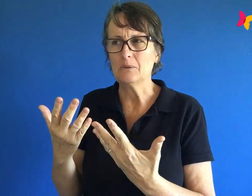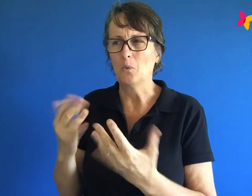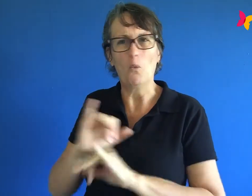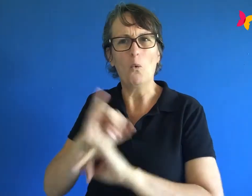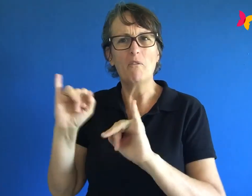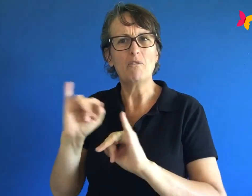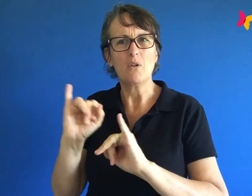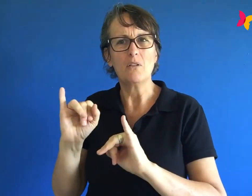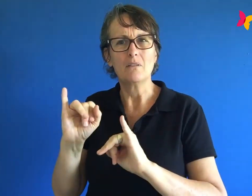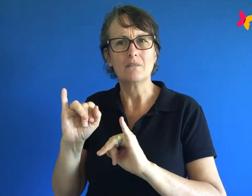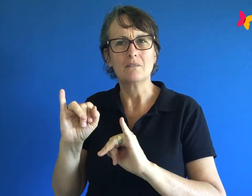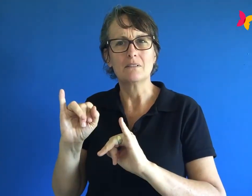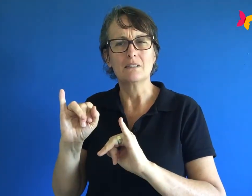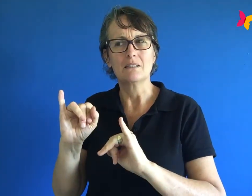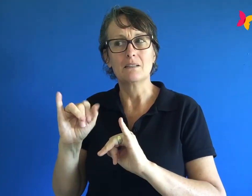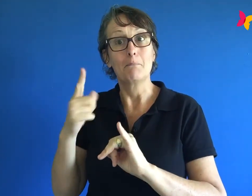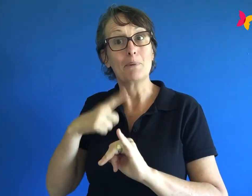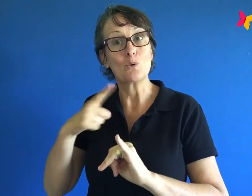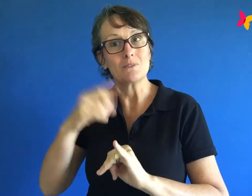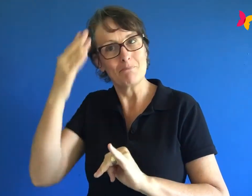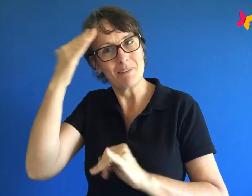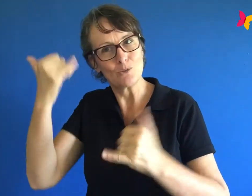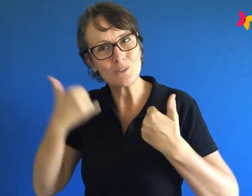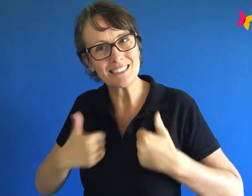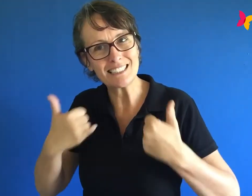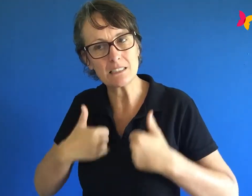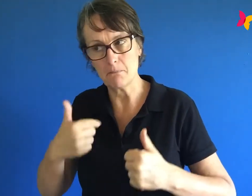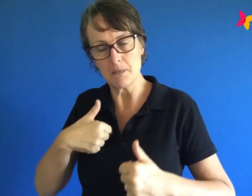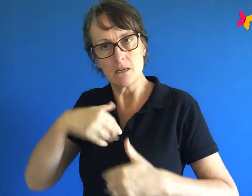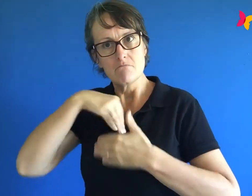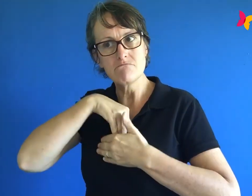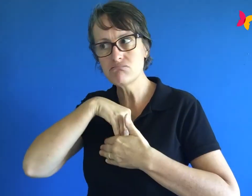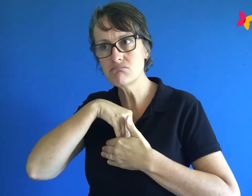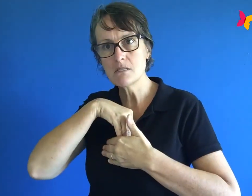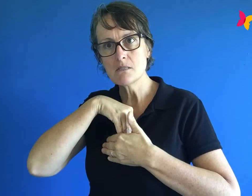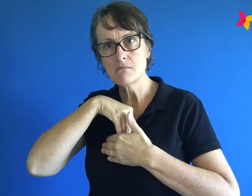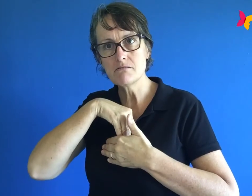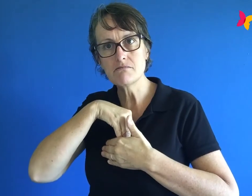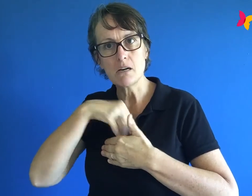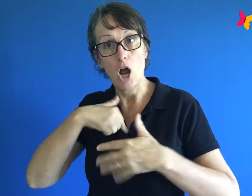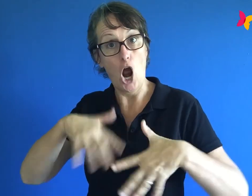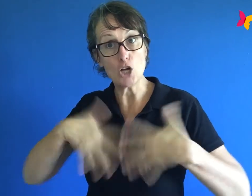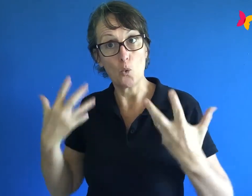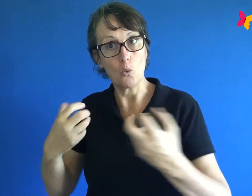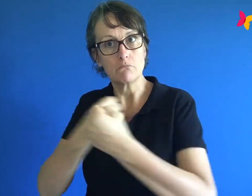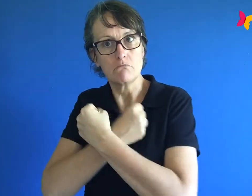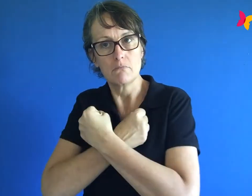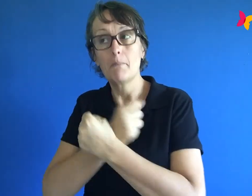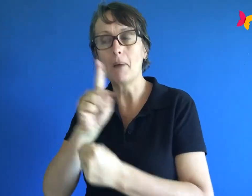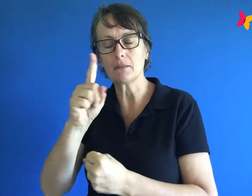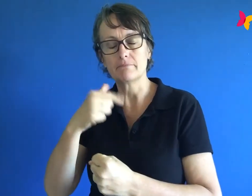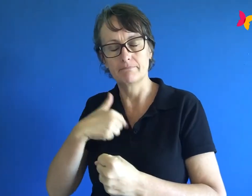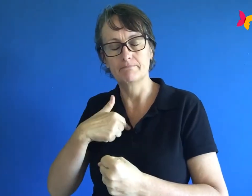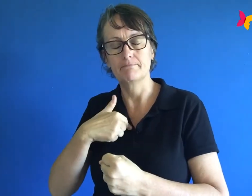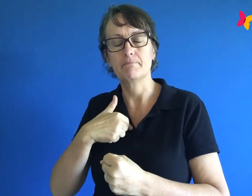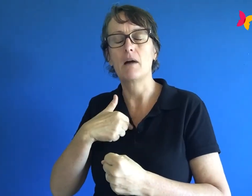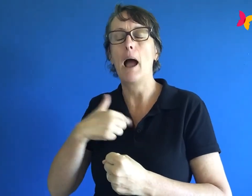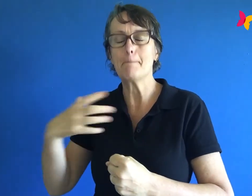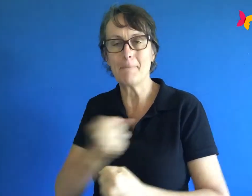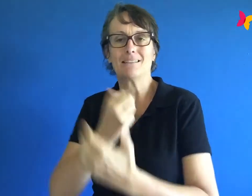we knew what was happening in his head. We're like, I don't feel like hugging him, but I've got to hug it. I've got to love this kid. I've got